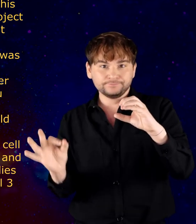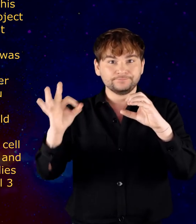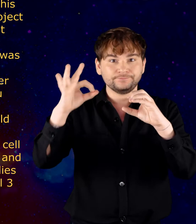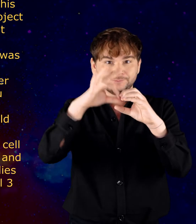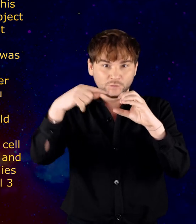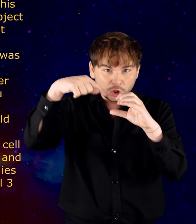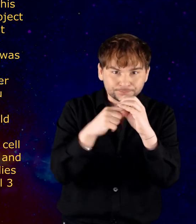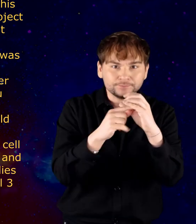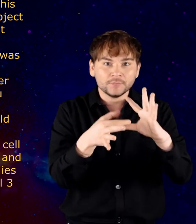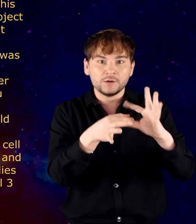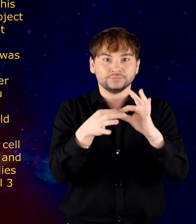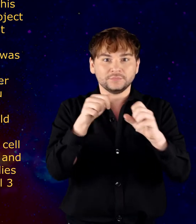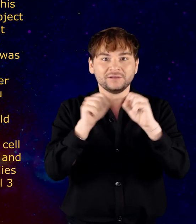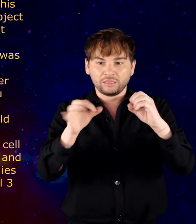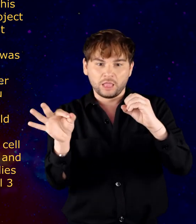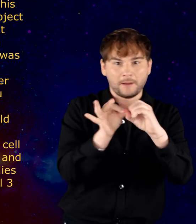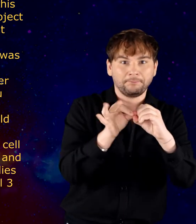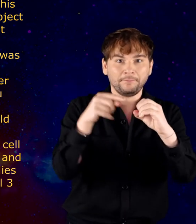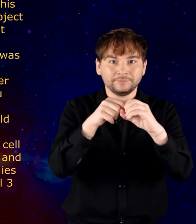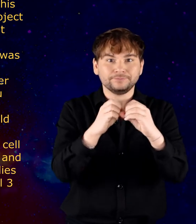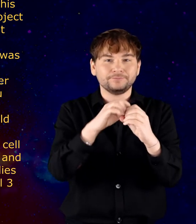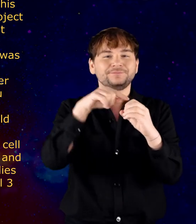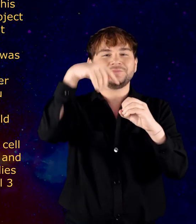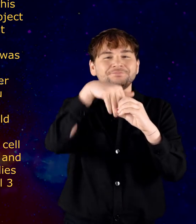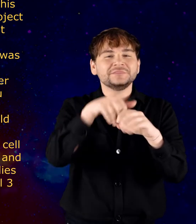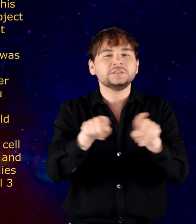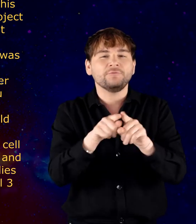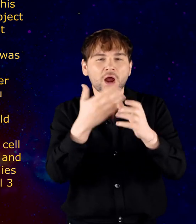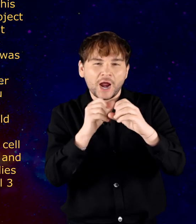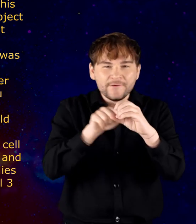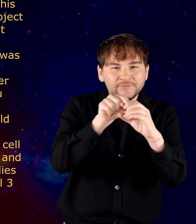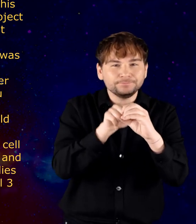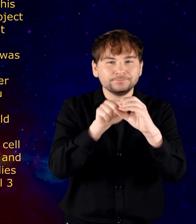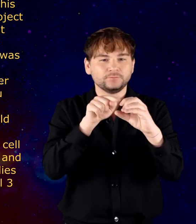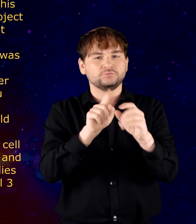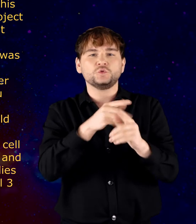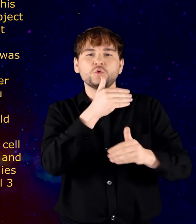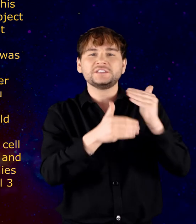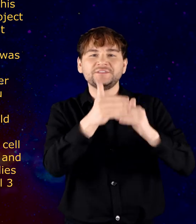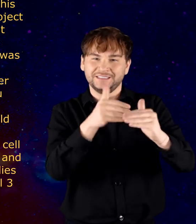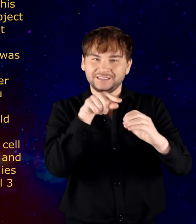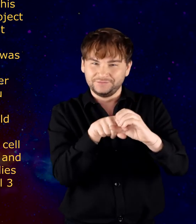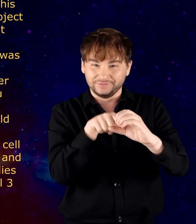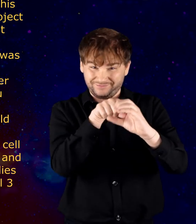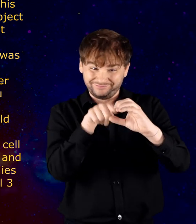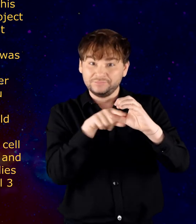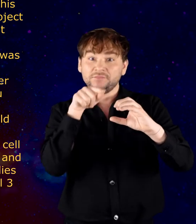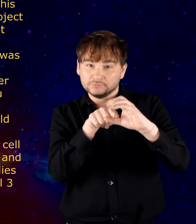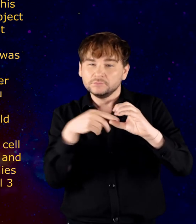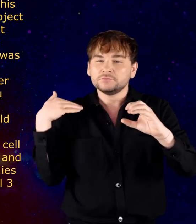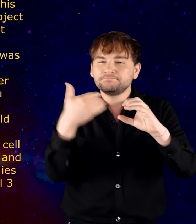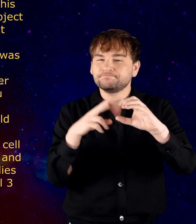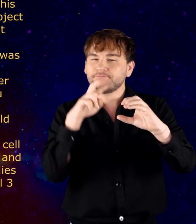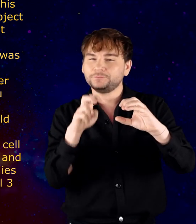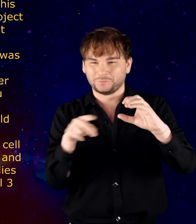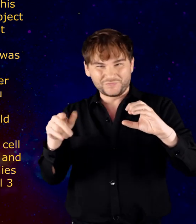their in the protein that binds to the cell for infection, that they